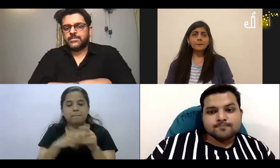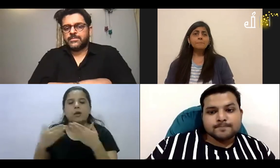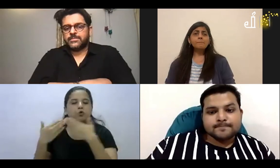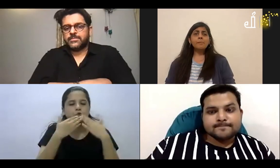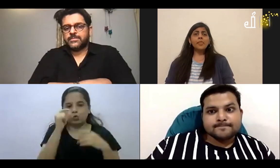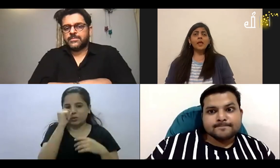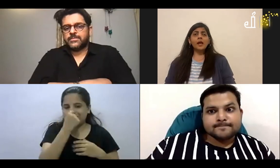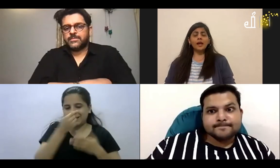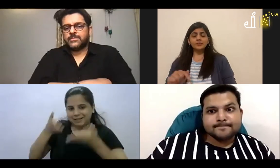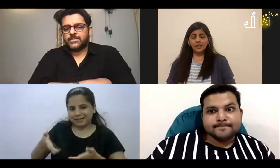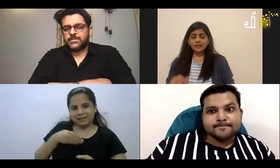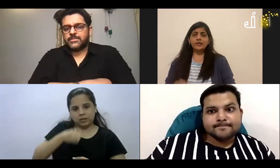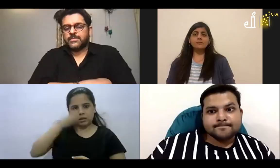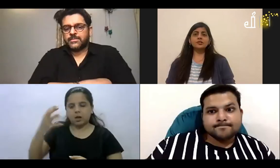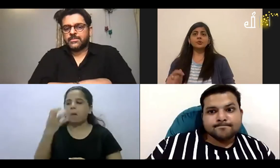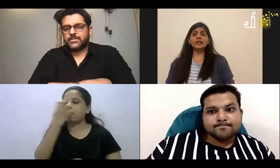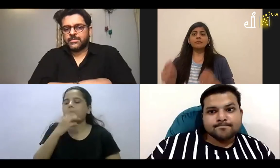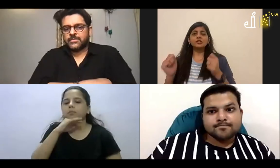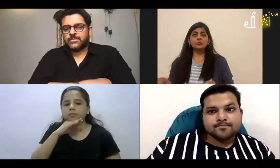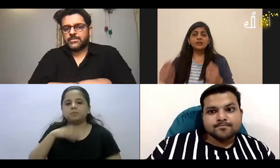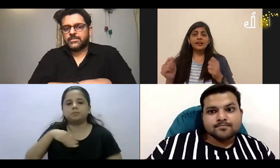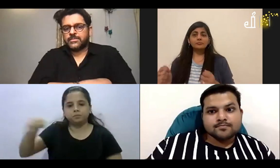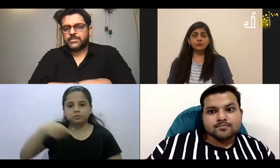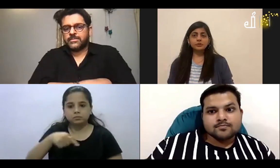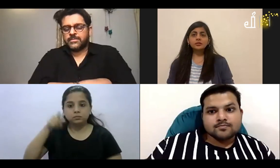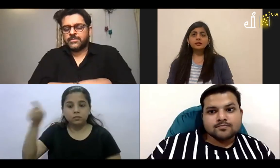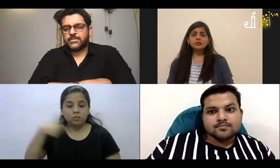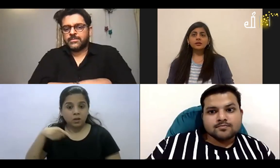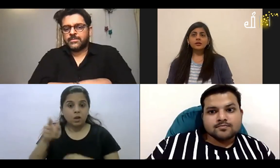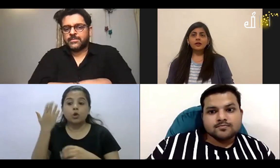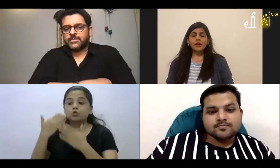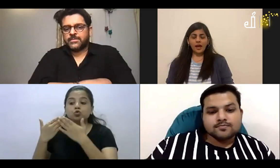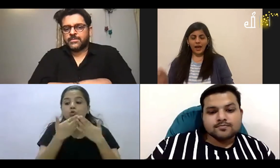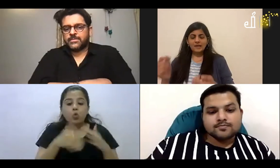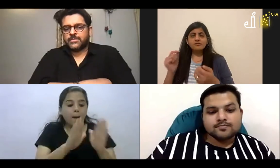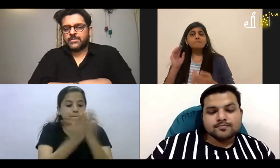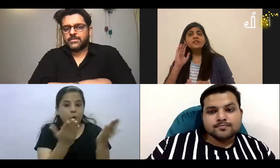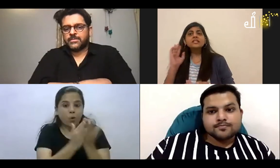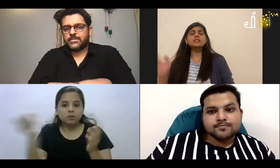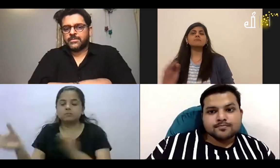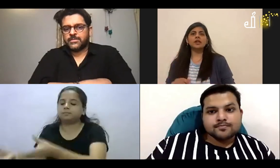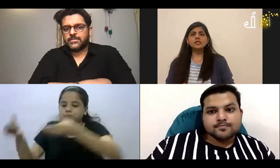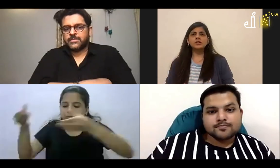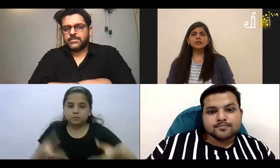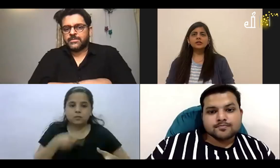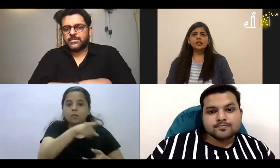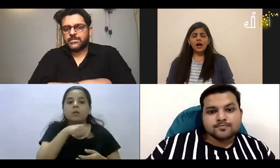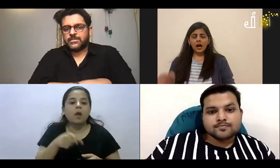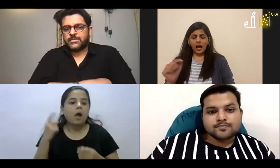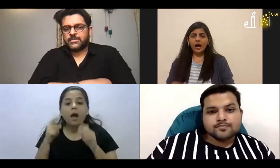Chennai. And there the therapist would take my school textbooks and repeat in my